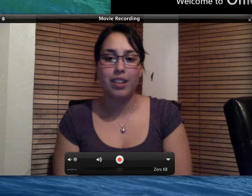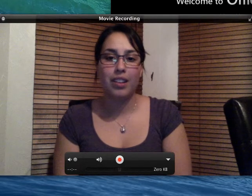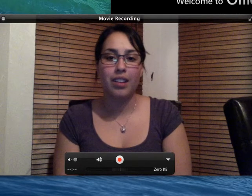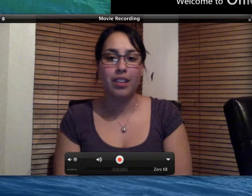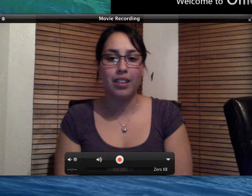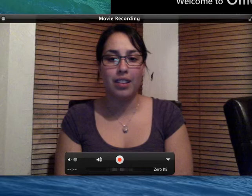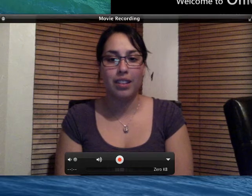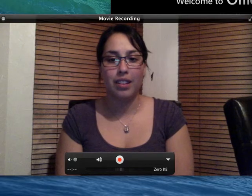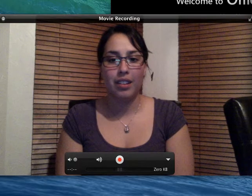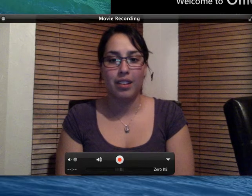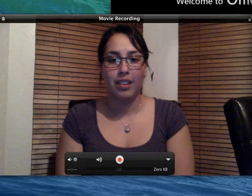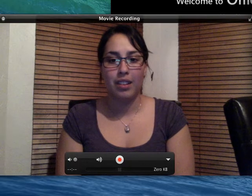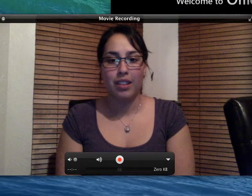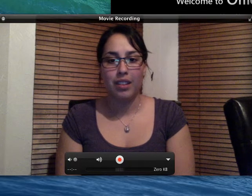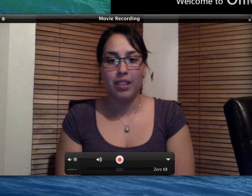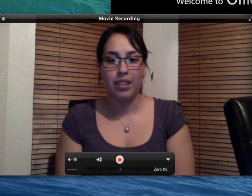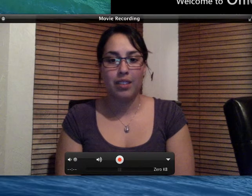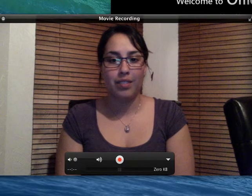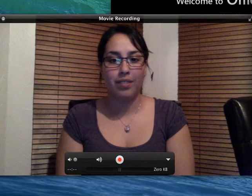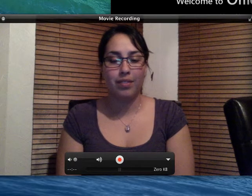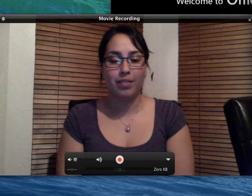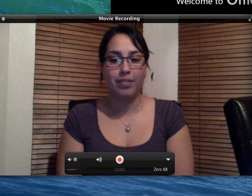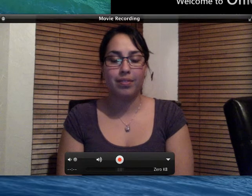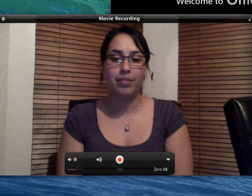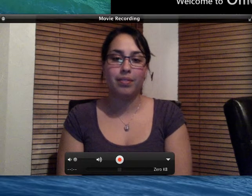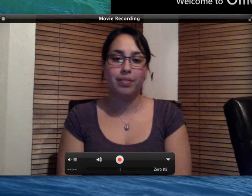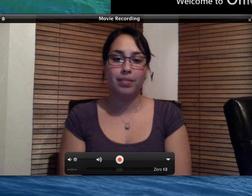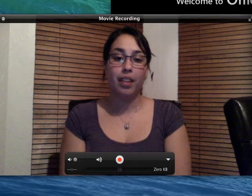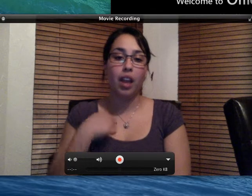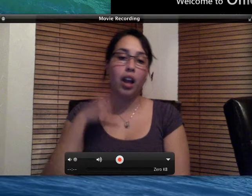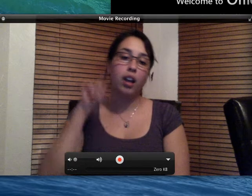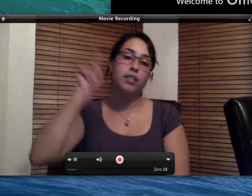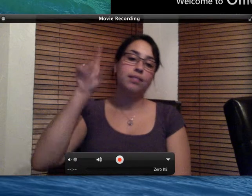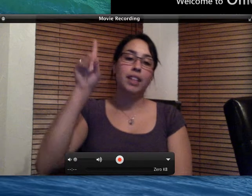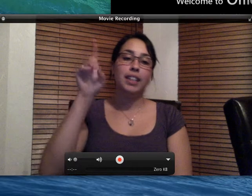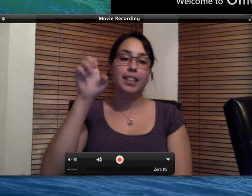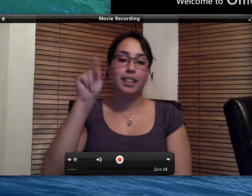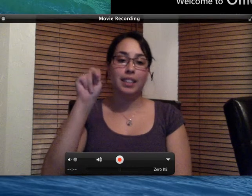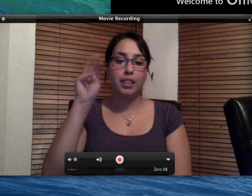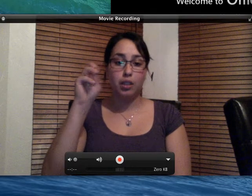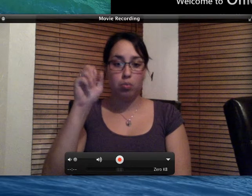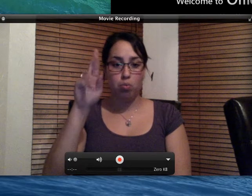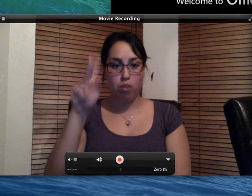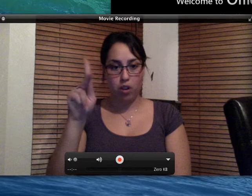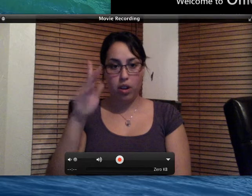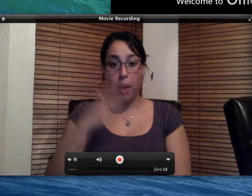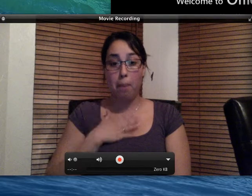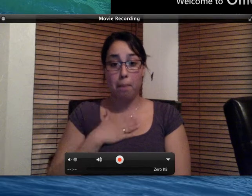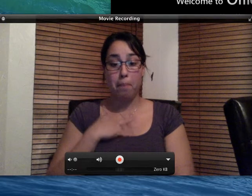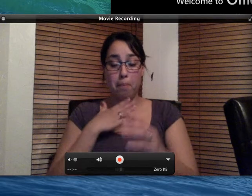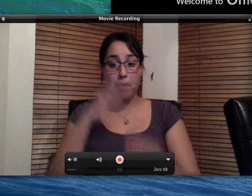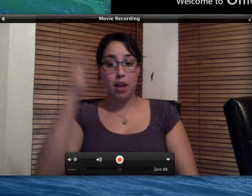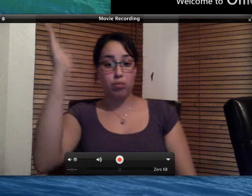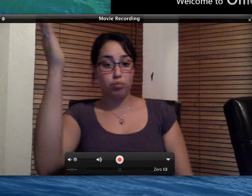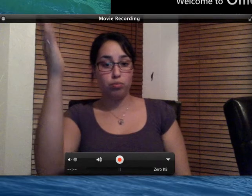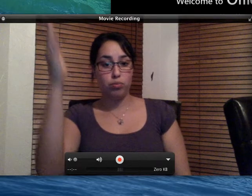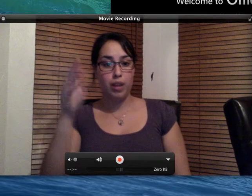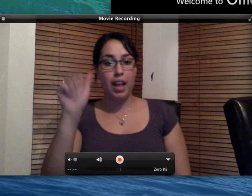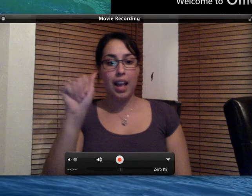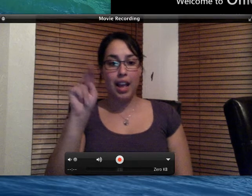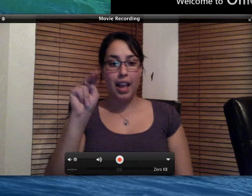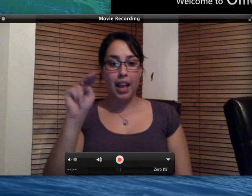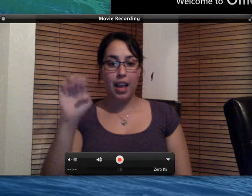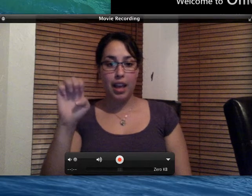Okay, now I said when I was in Denmark, my host was named Anne-Marie, and I said, so why don't you just